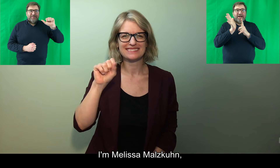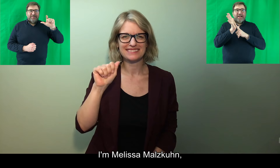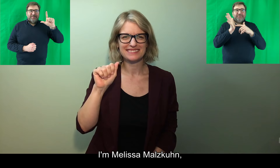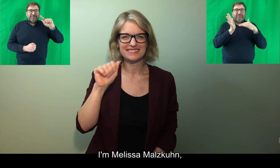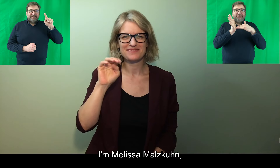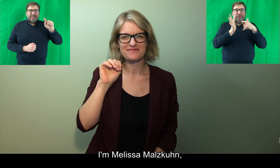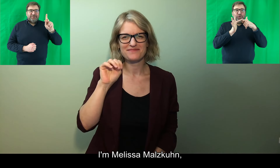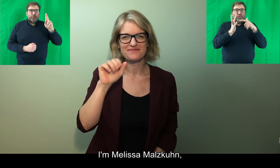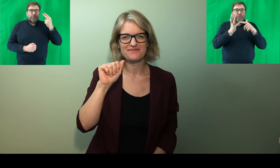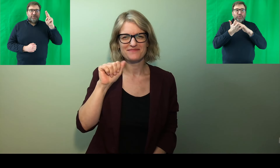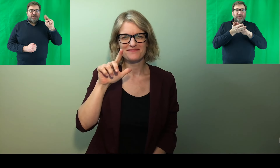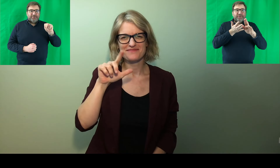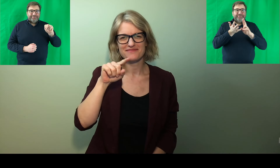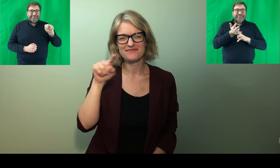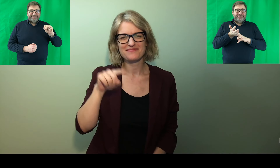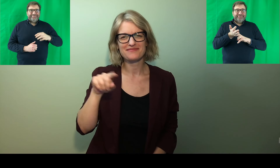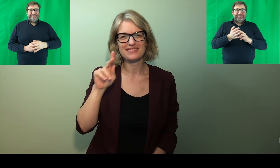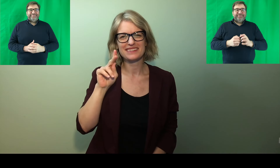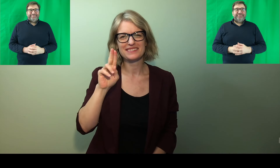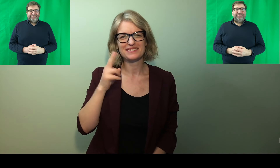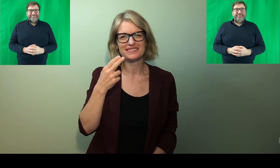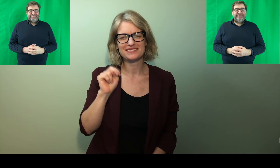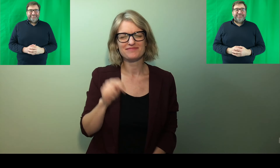I'm Melissa Malzkuhn,